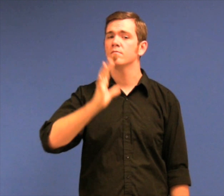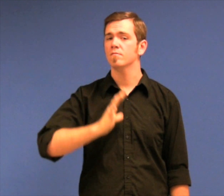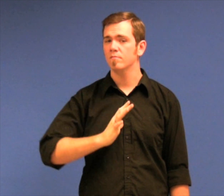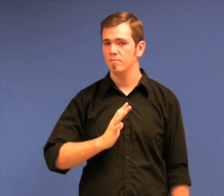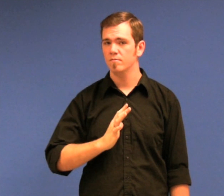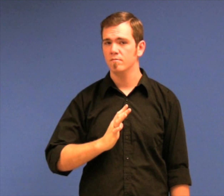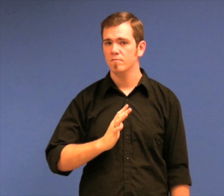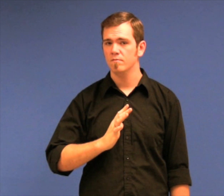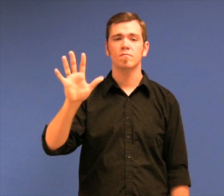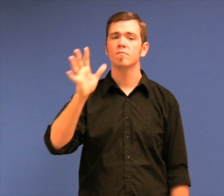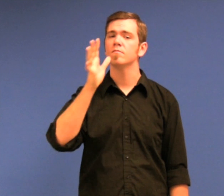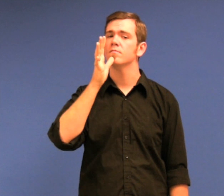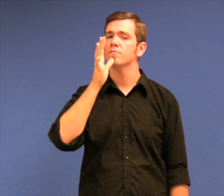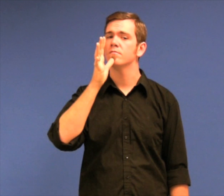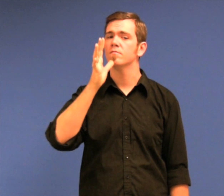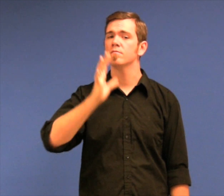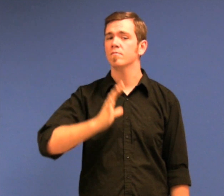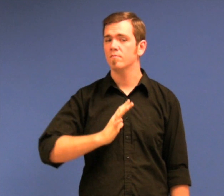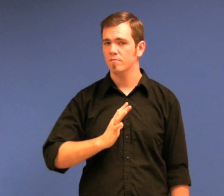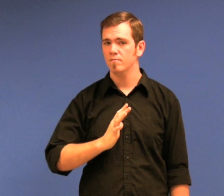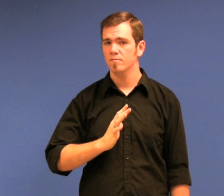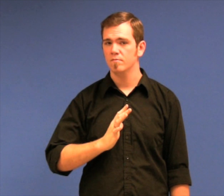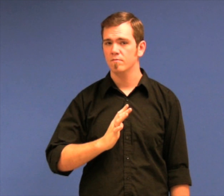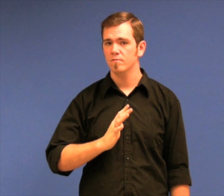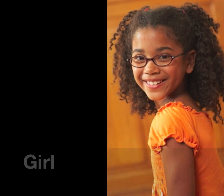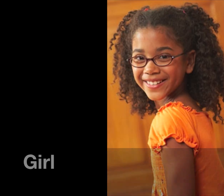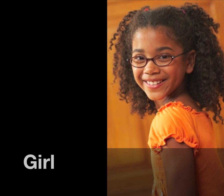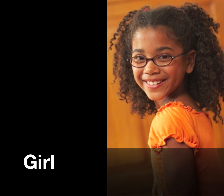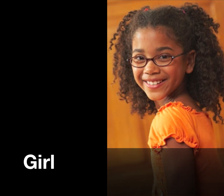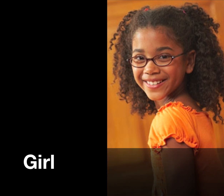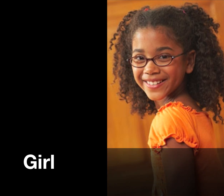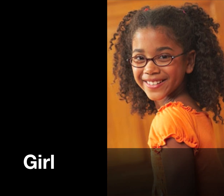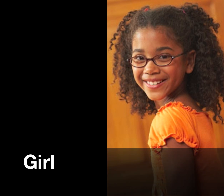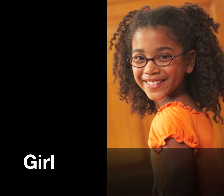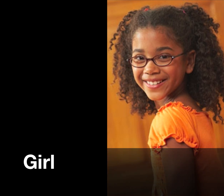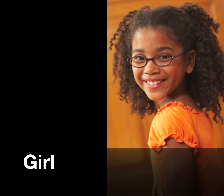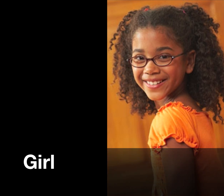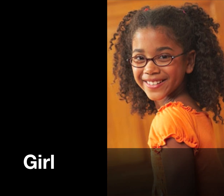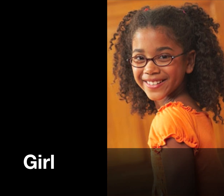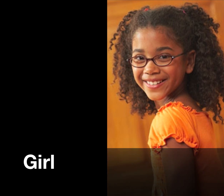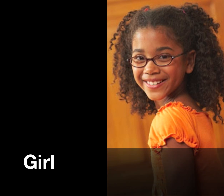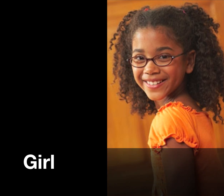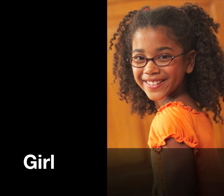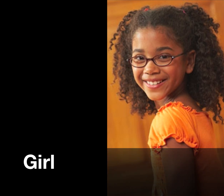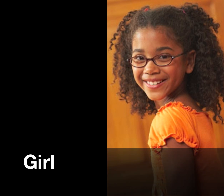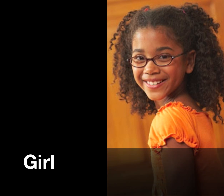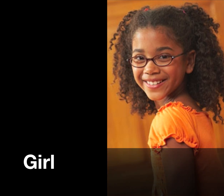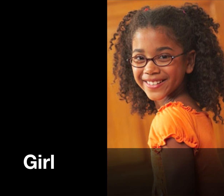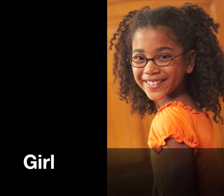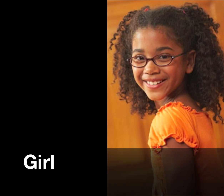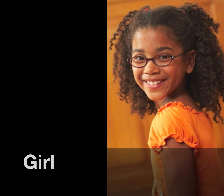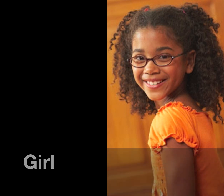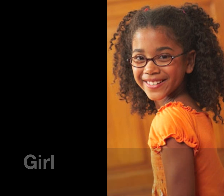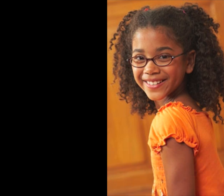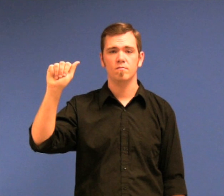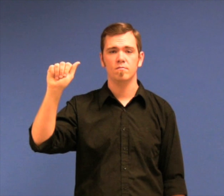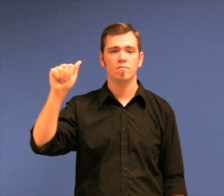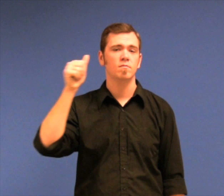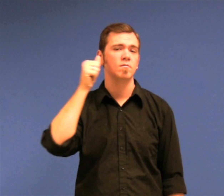but it starts at your chin and goes to your chest. So, woman. Alright, now the sign for girl. Girl. If you notice, it's